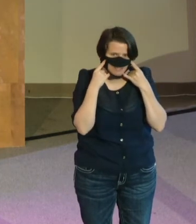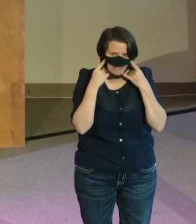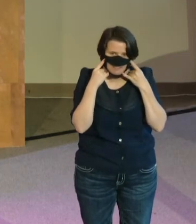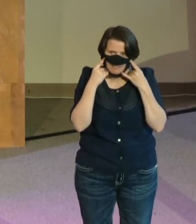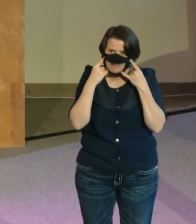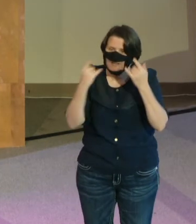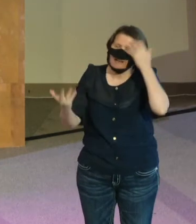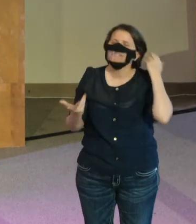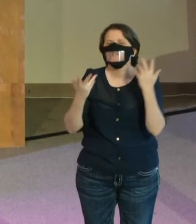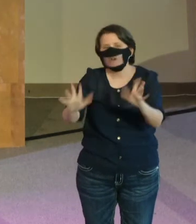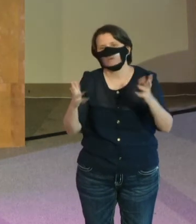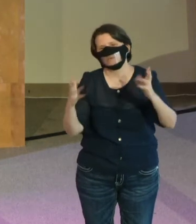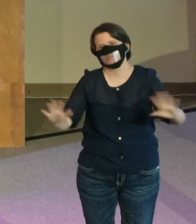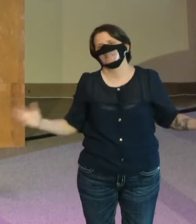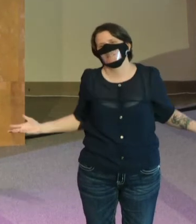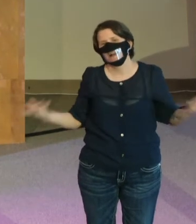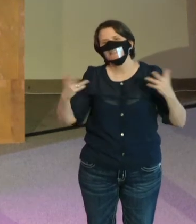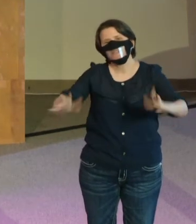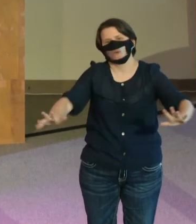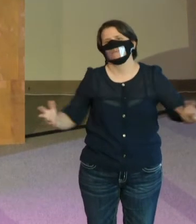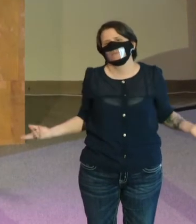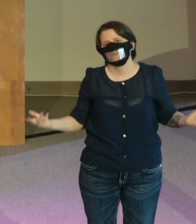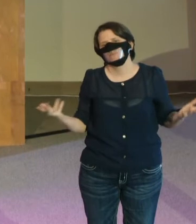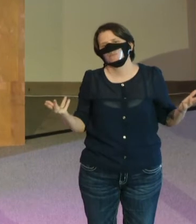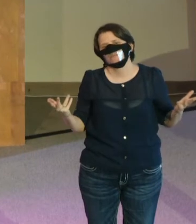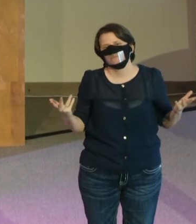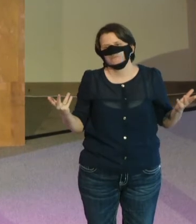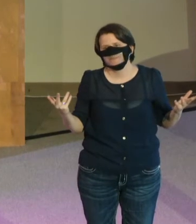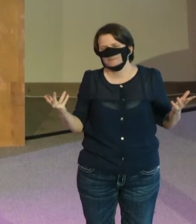I really don't want to wear a mask.